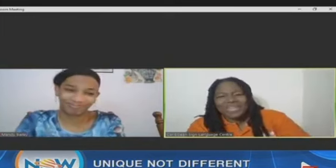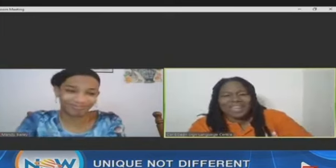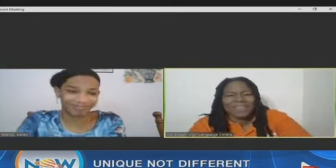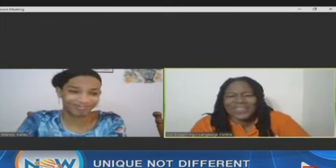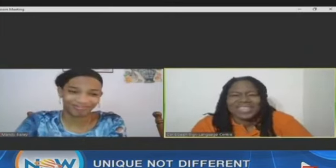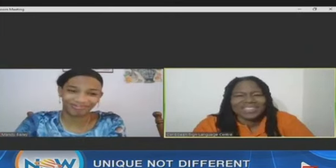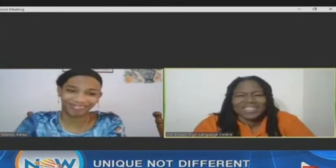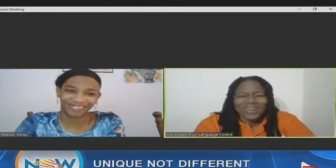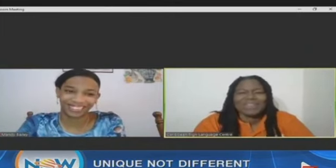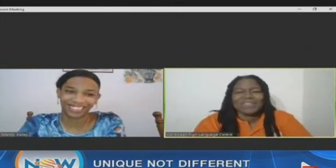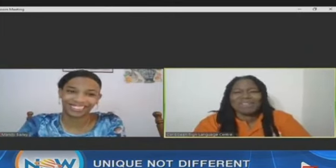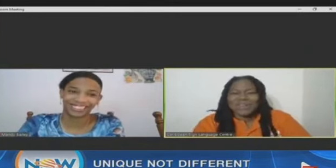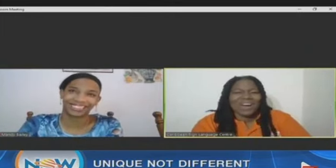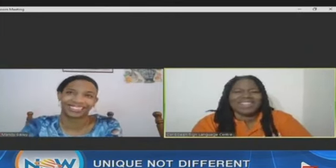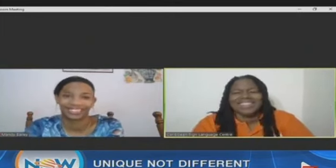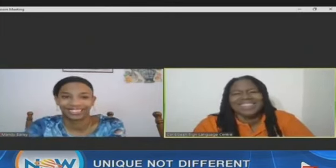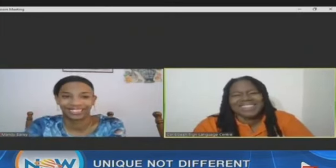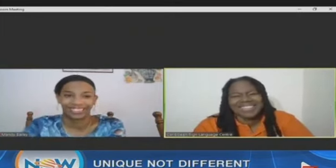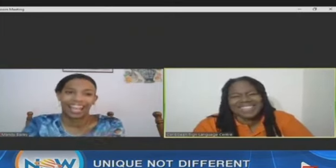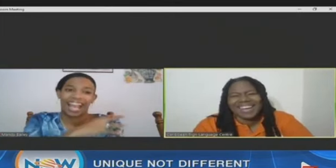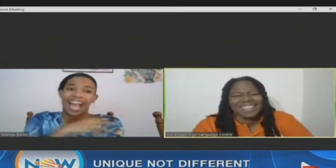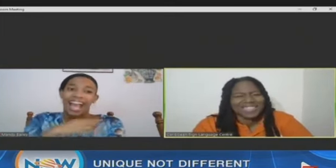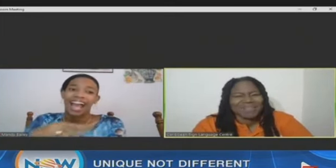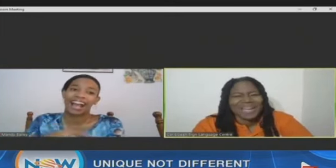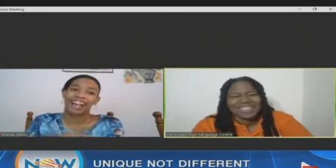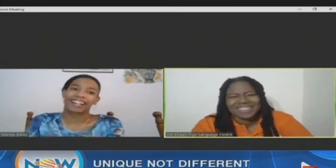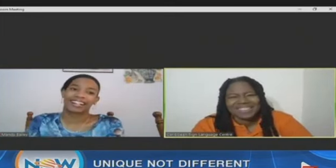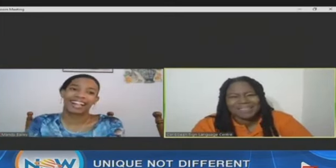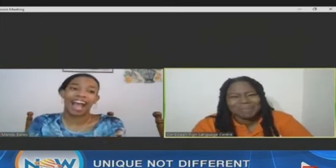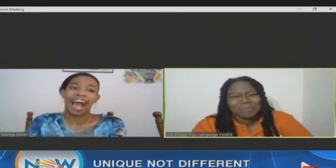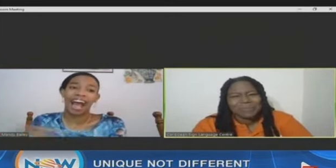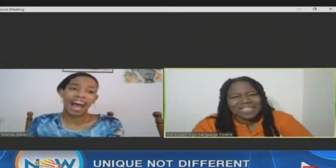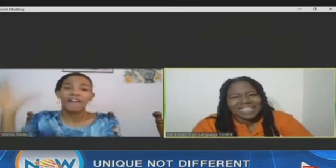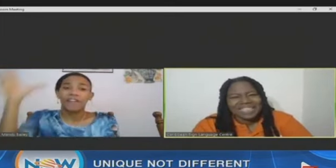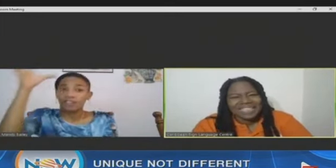download it, I feel strength from God. And she smiled.